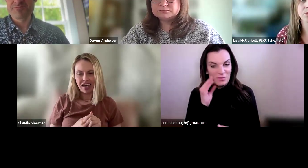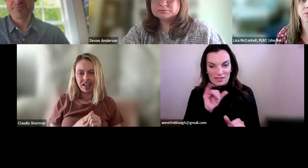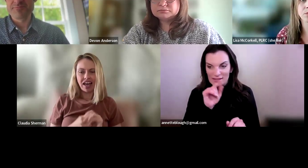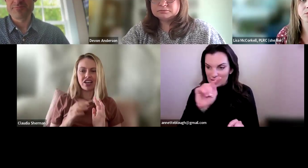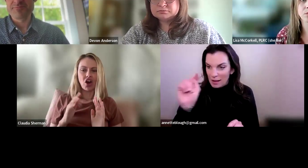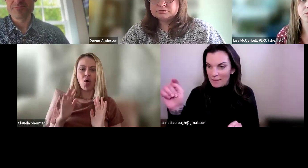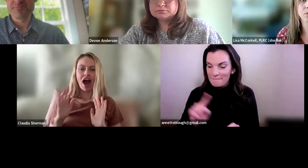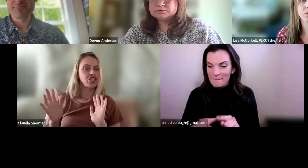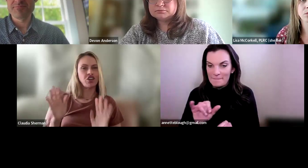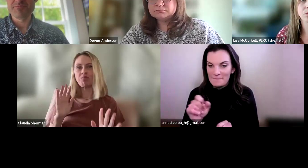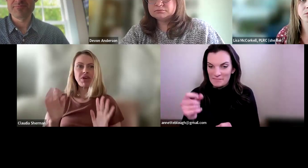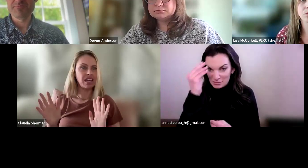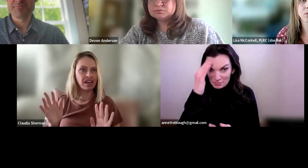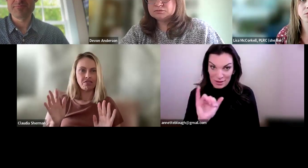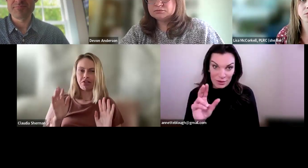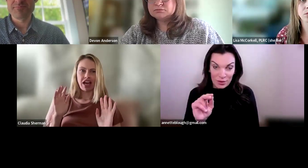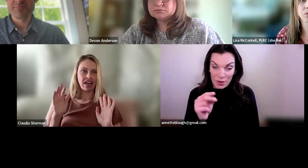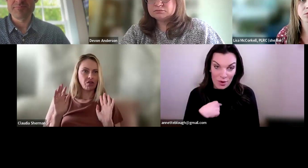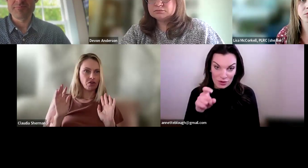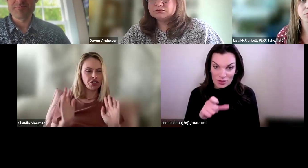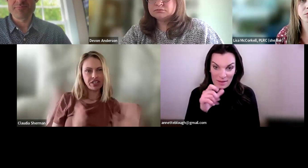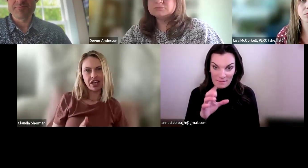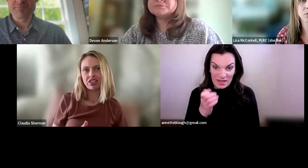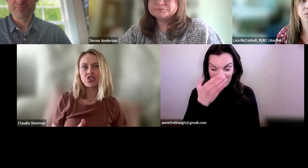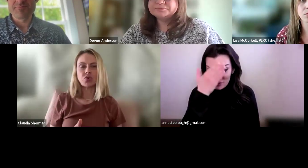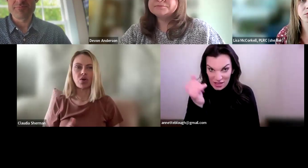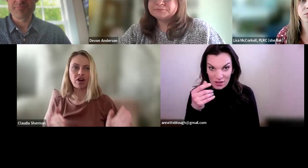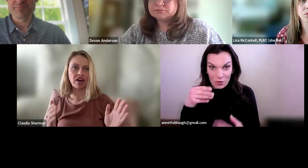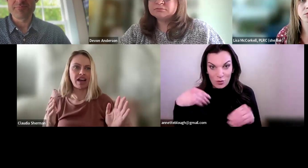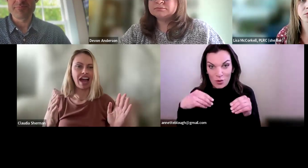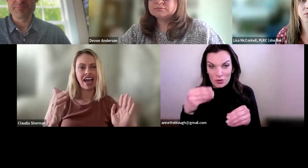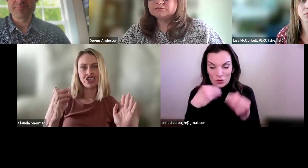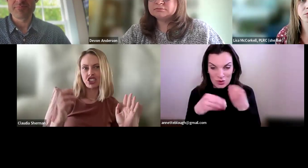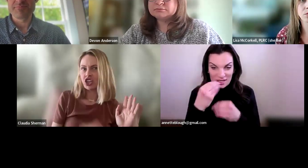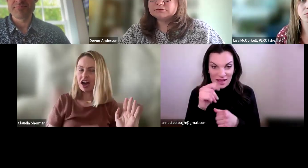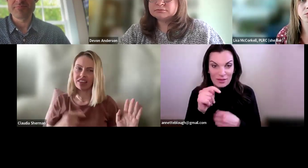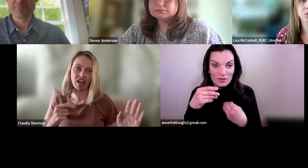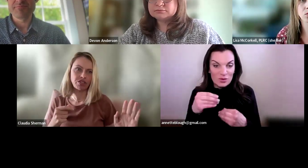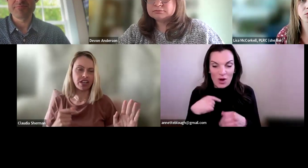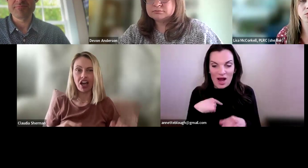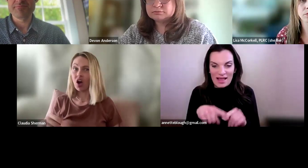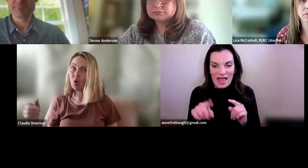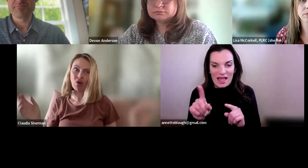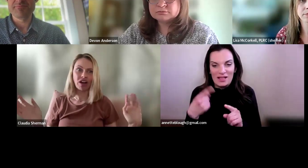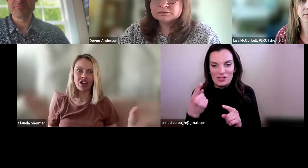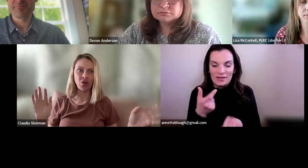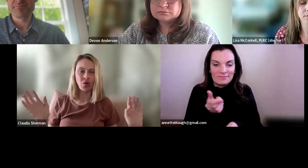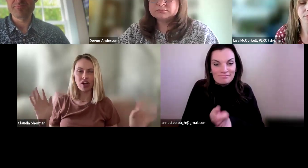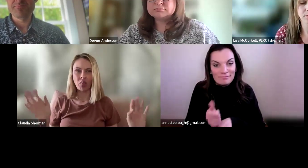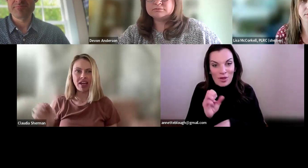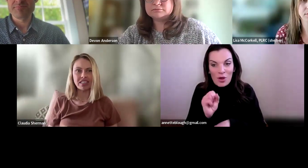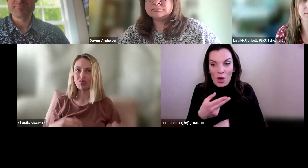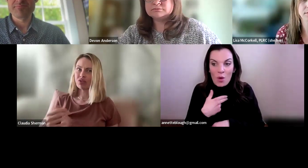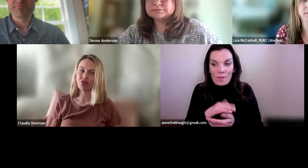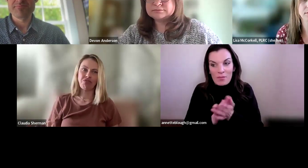like, no, I shouldn't be forgetting groceries at the store. I can't just chalk that up to like, oh, we're all getting old,